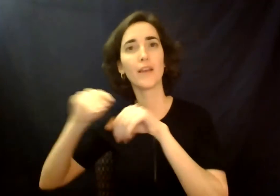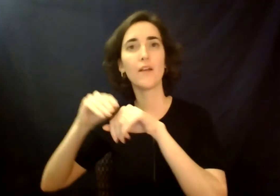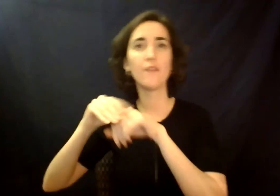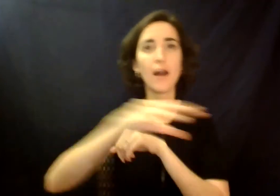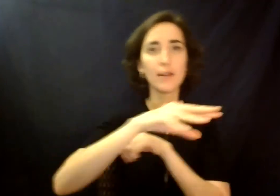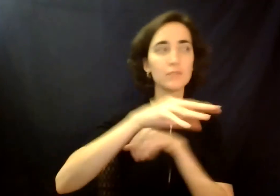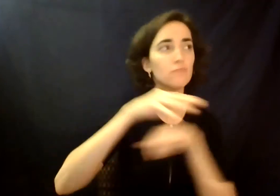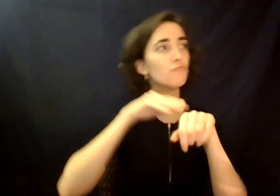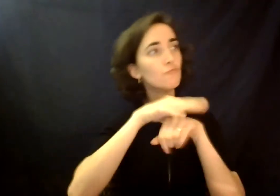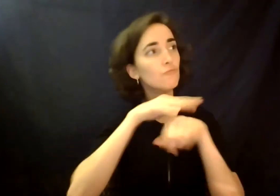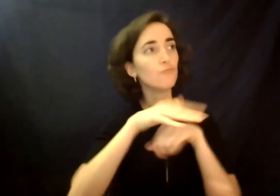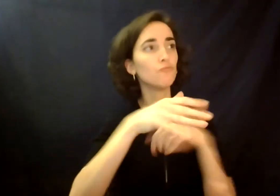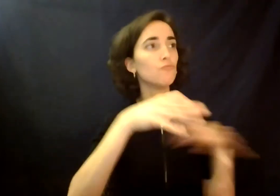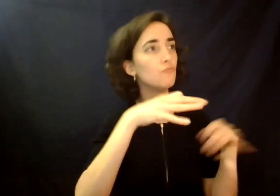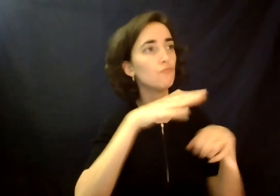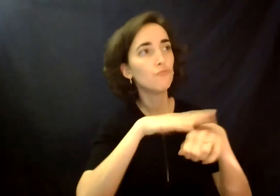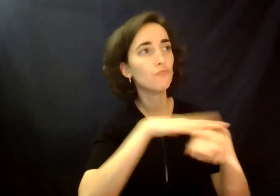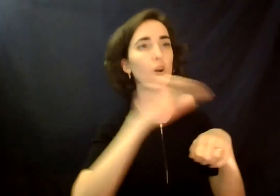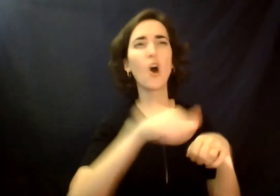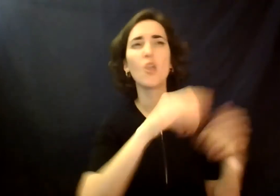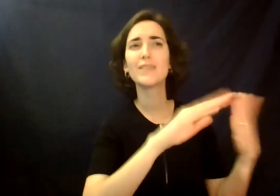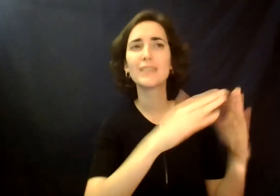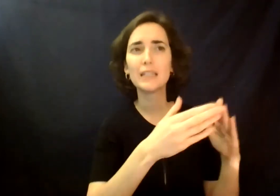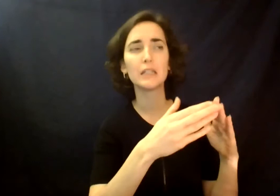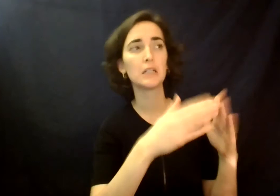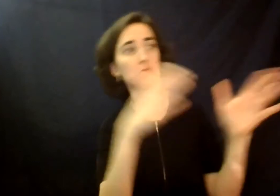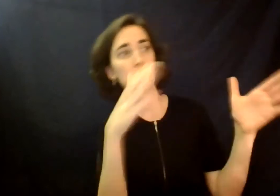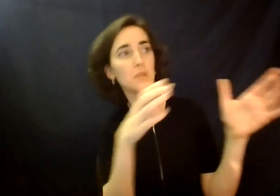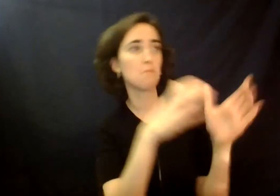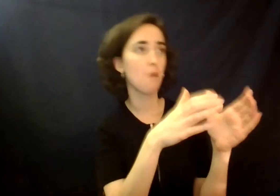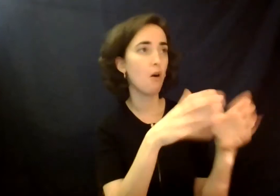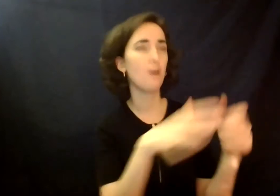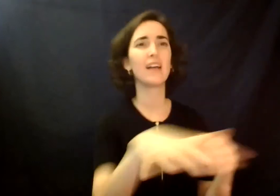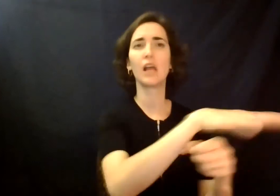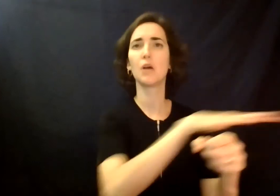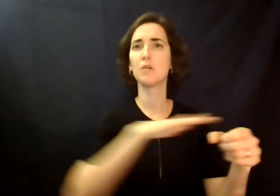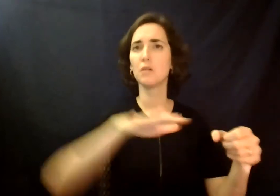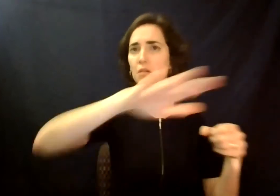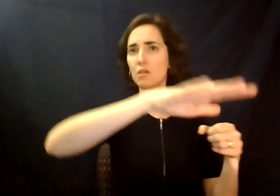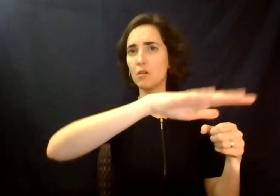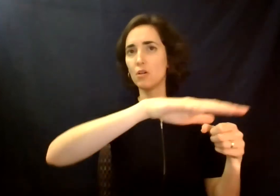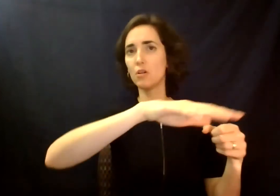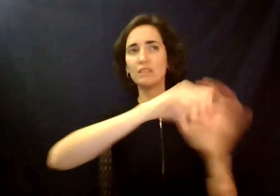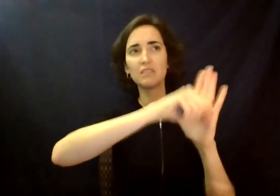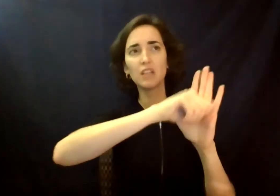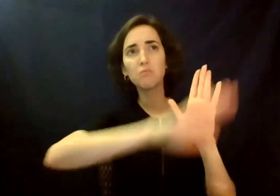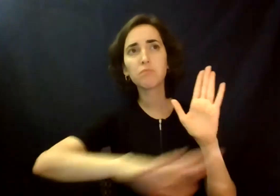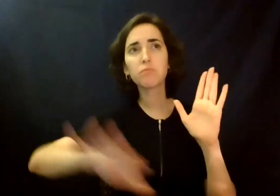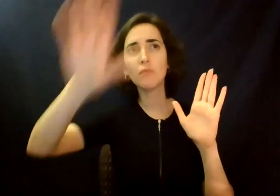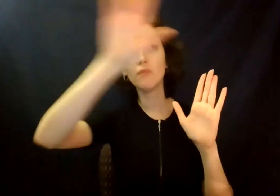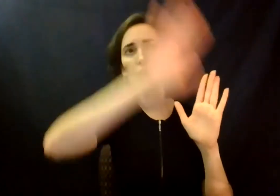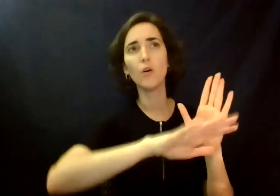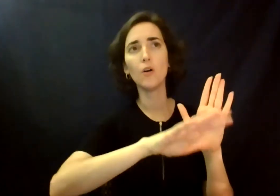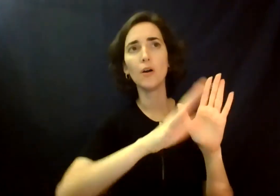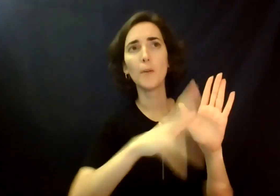other cities, towns, other jurisdictions in our state to